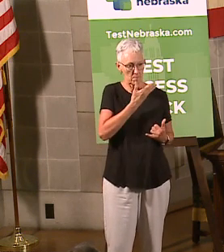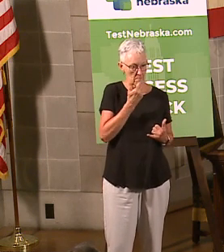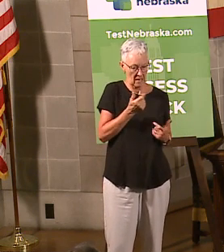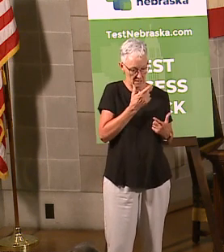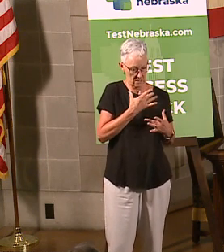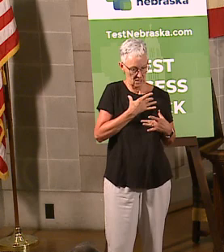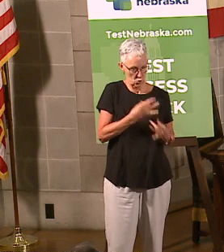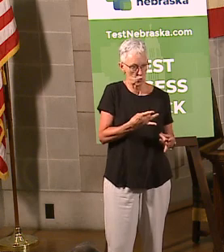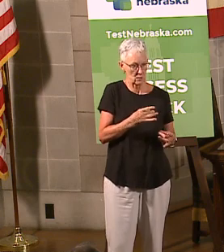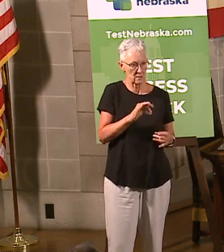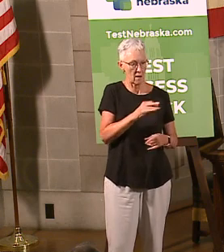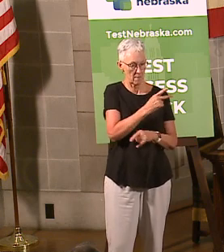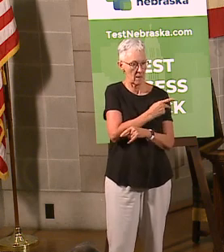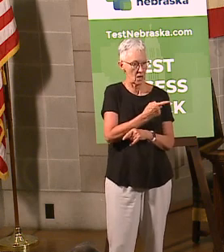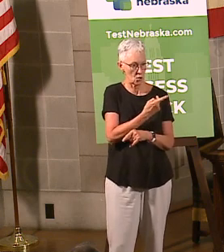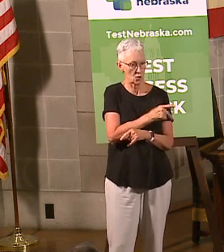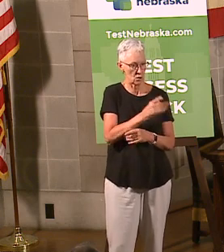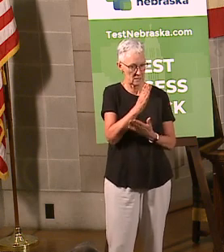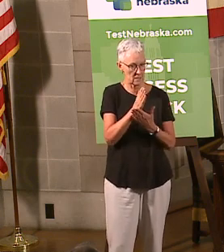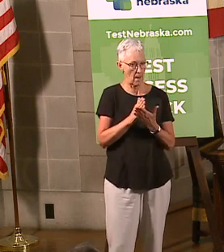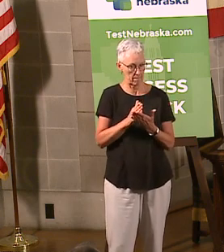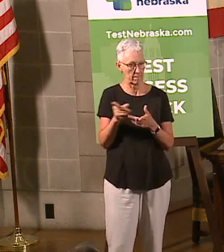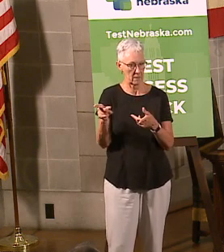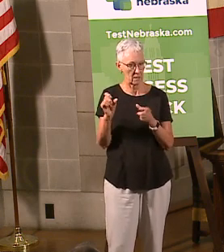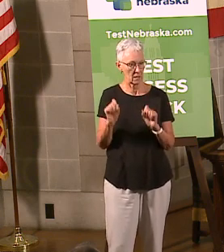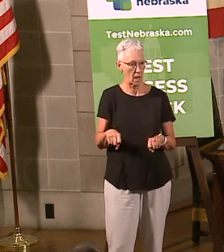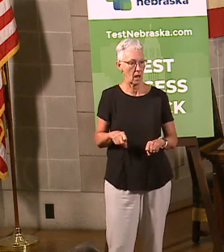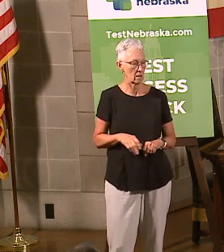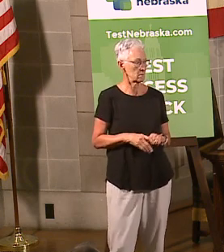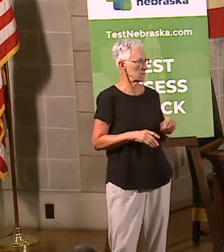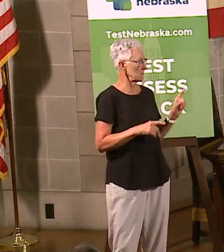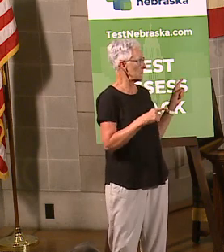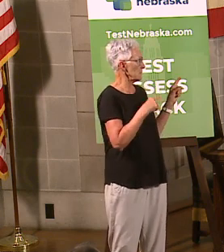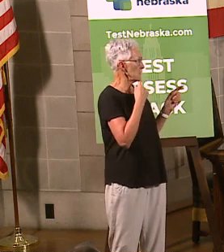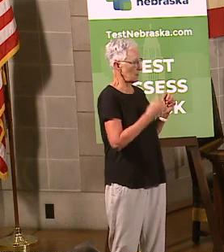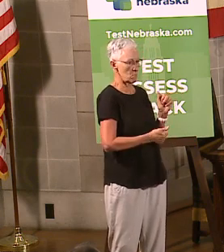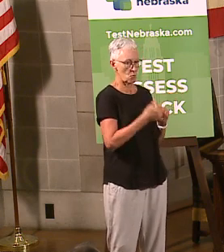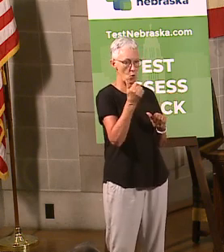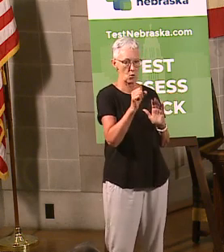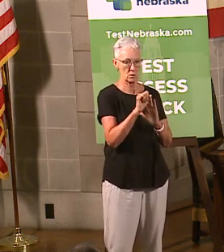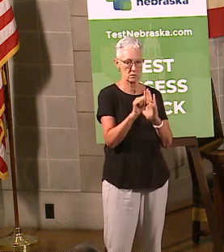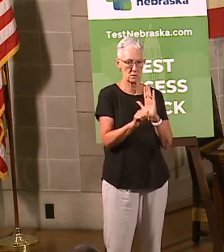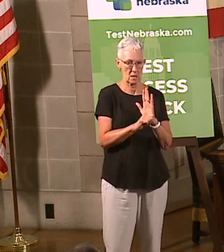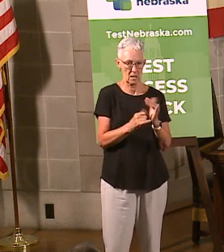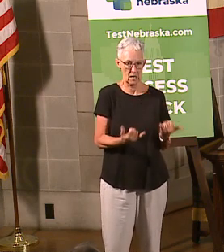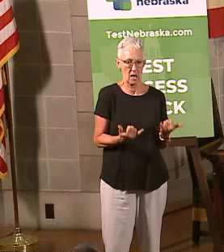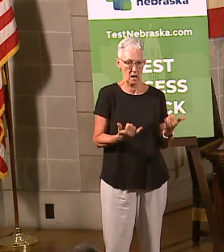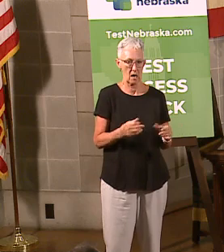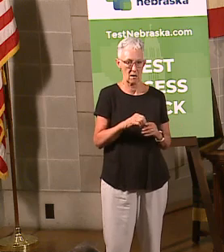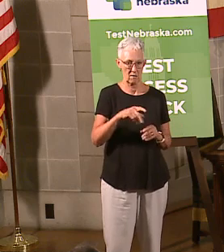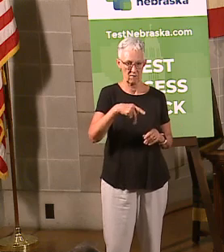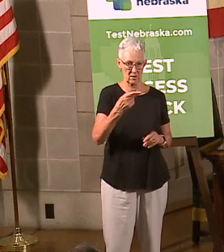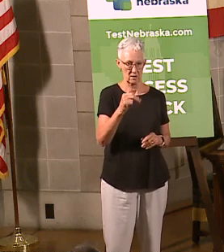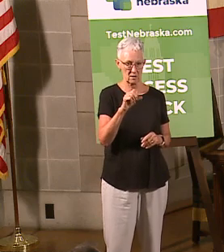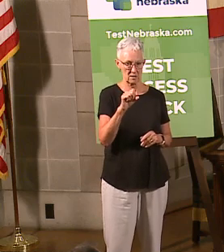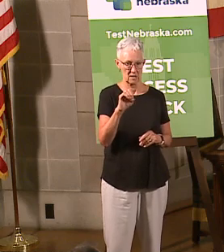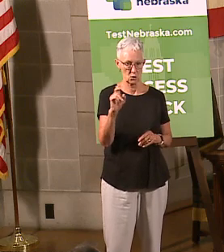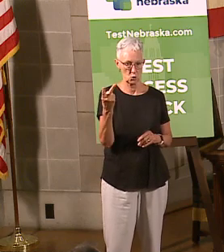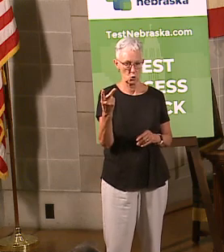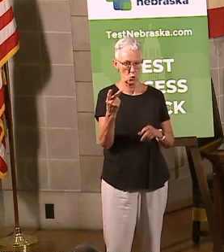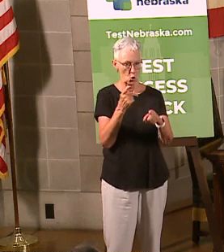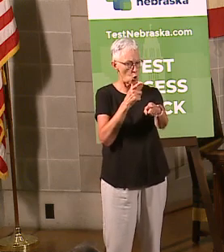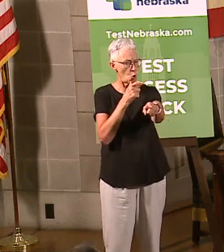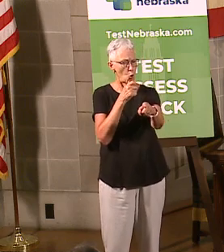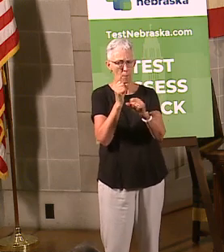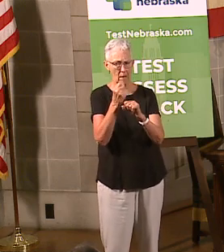mental health for visitation. That's phase 2 where most of the state is right now. Yep. And who determines that? The facility, and